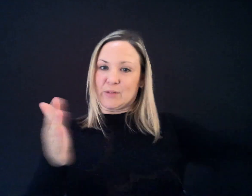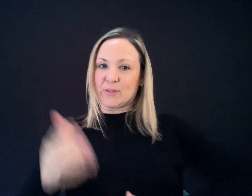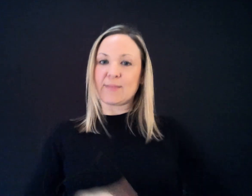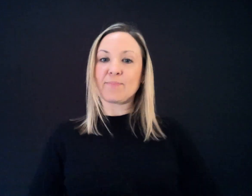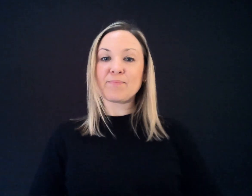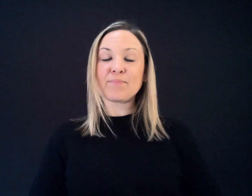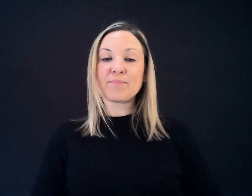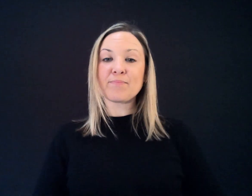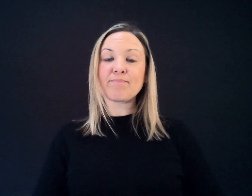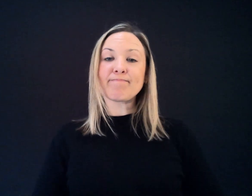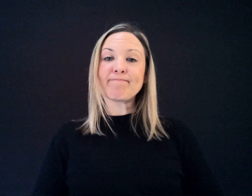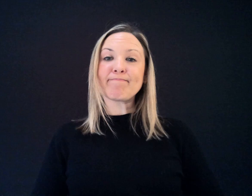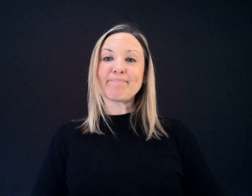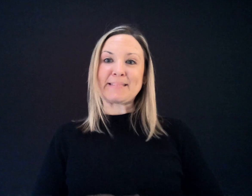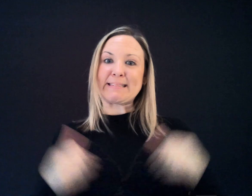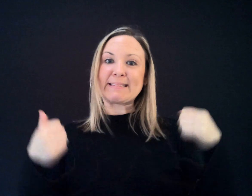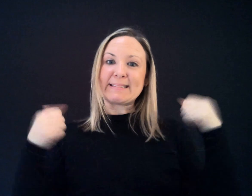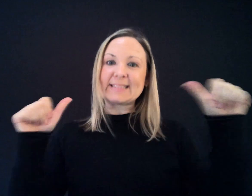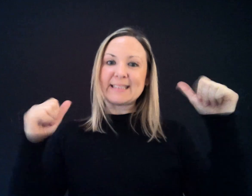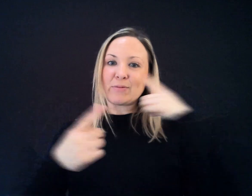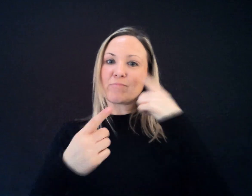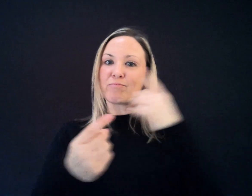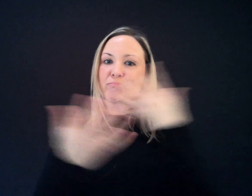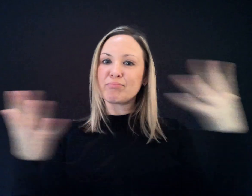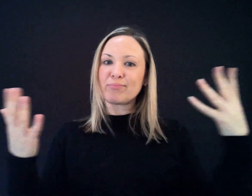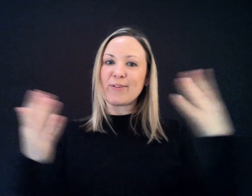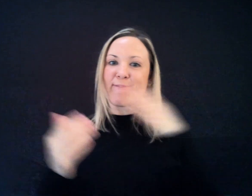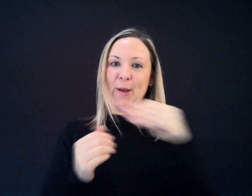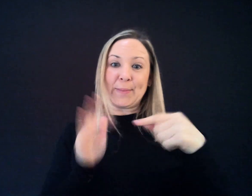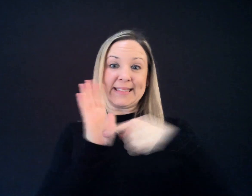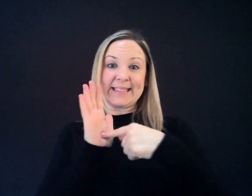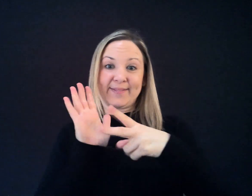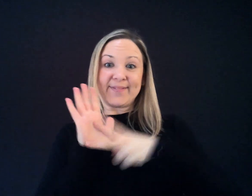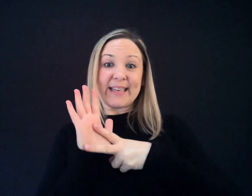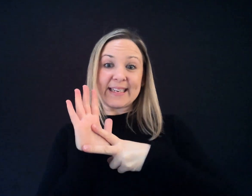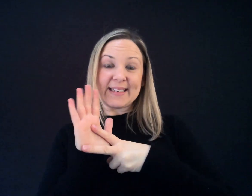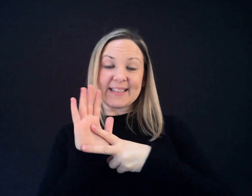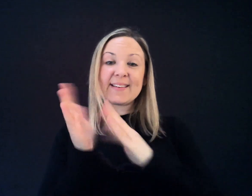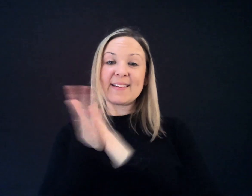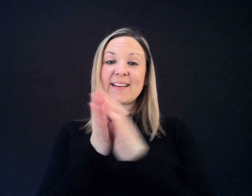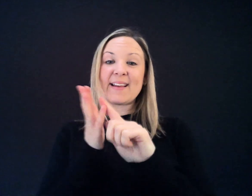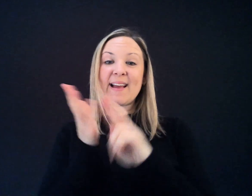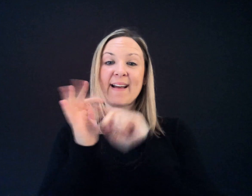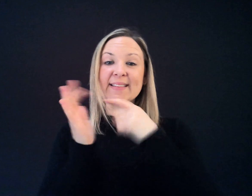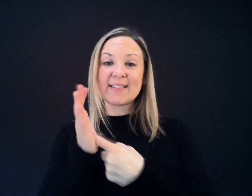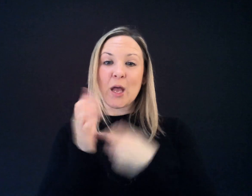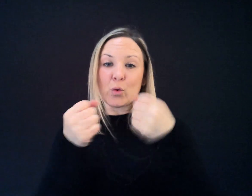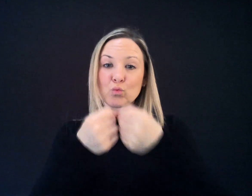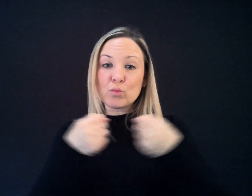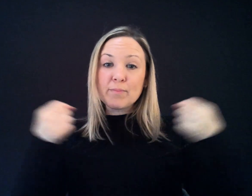We had successful coverage on the day from the local TV station, the Hunter's leading newspaper, and a